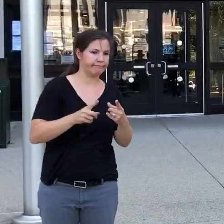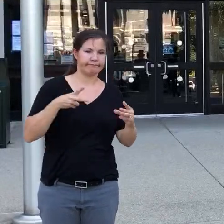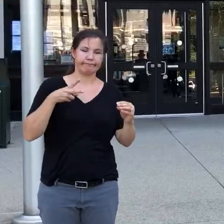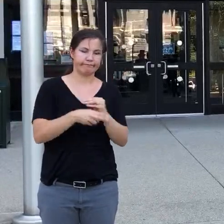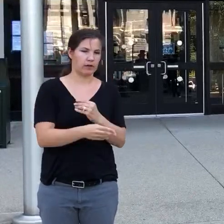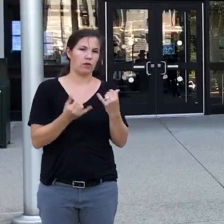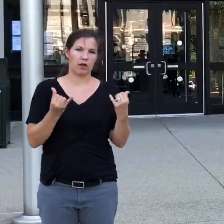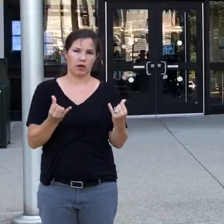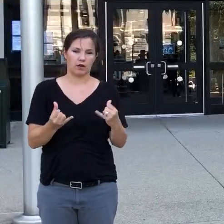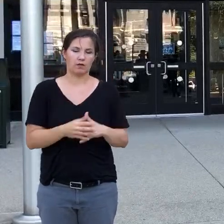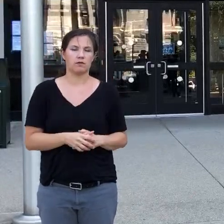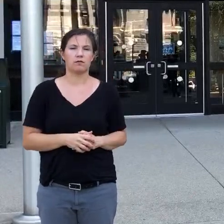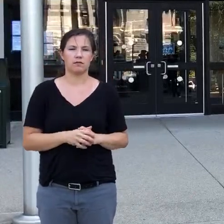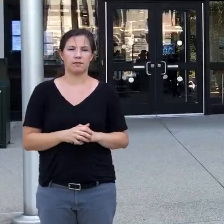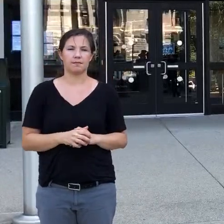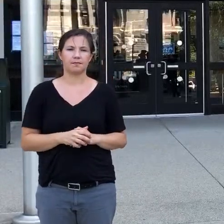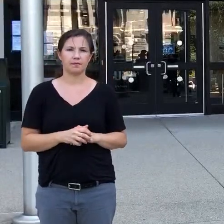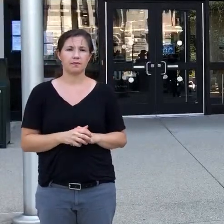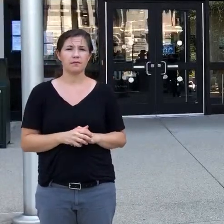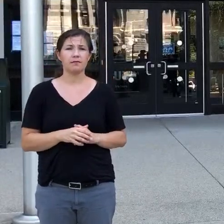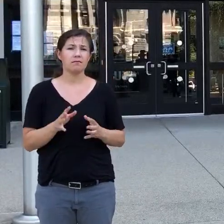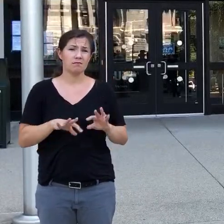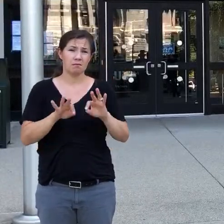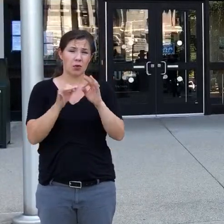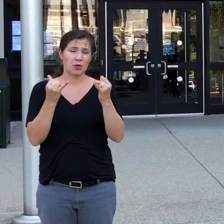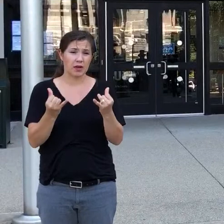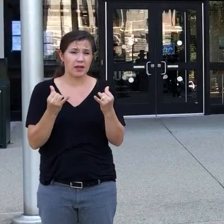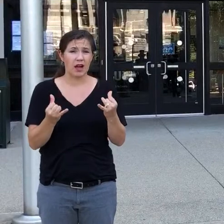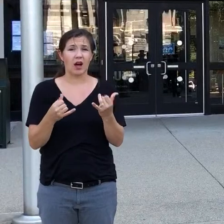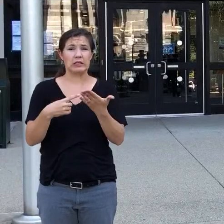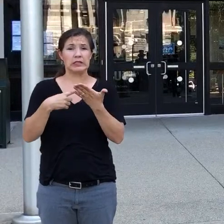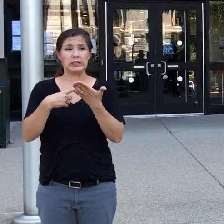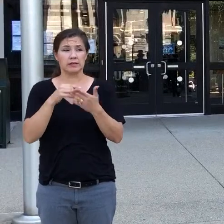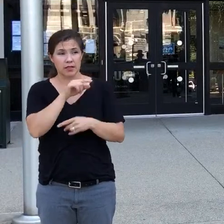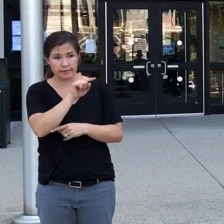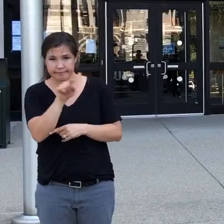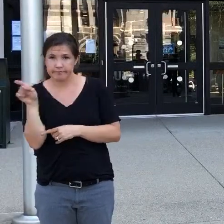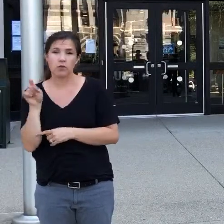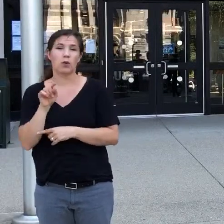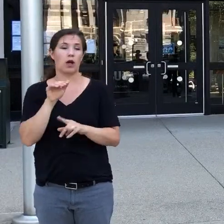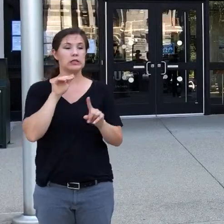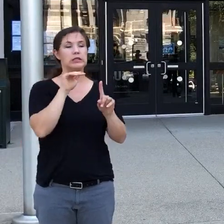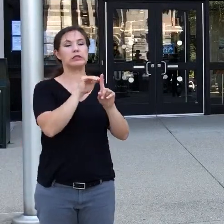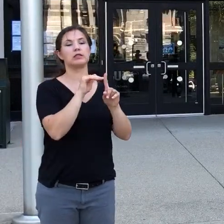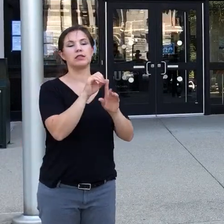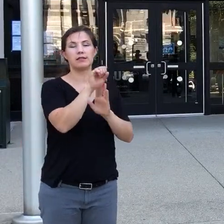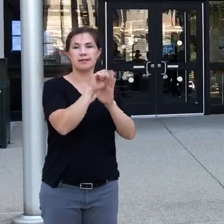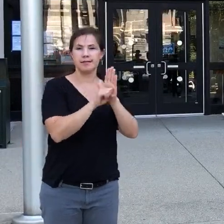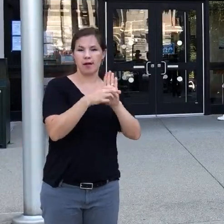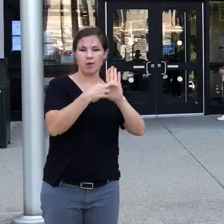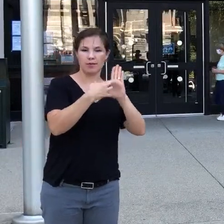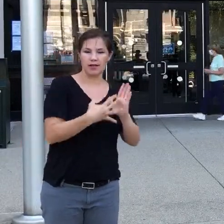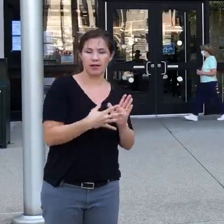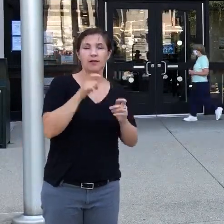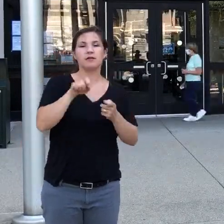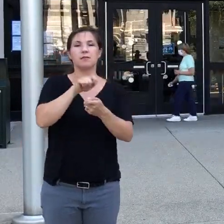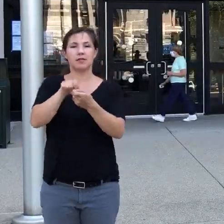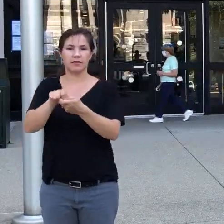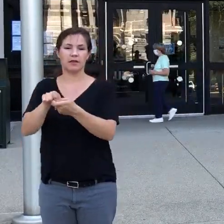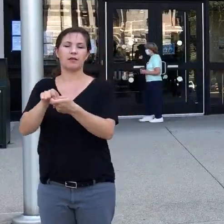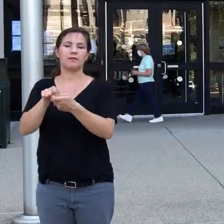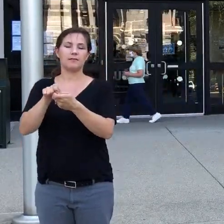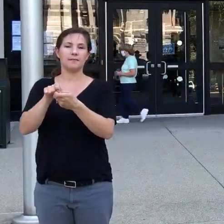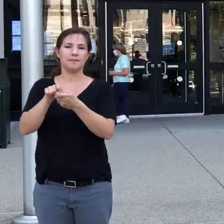now. And now is the time really for folks to really talk to their county, their state representatives, and particularly